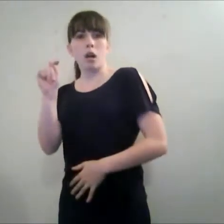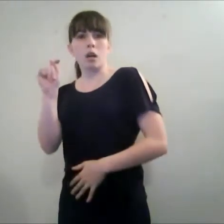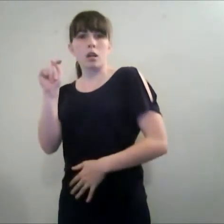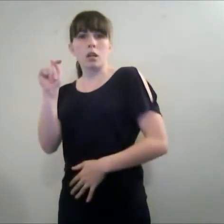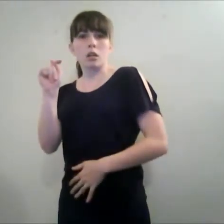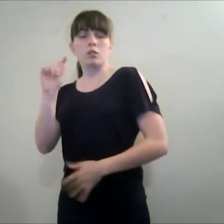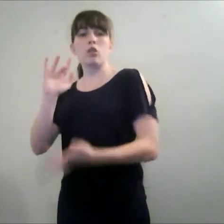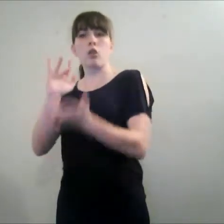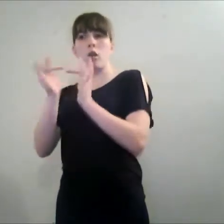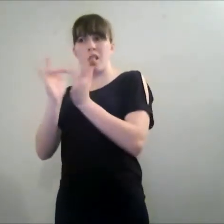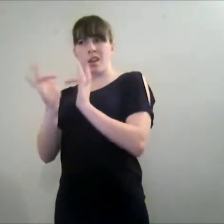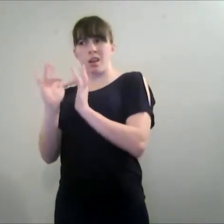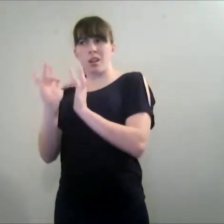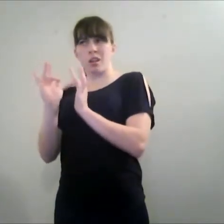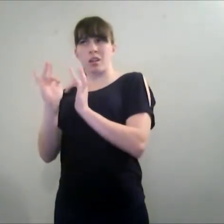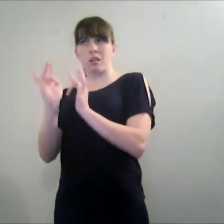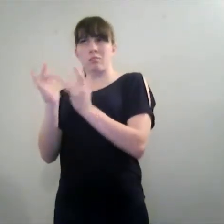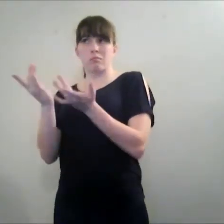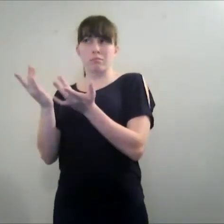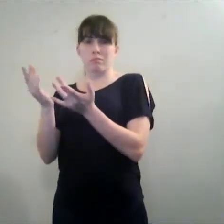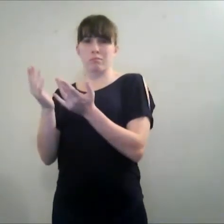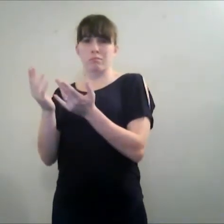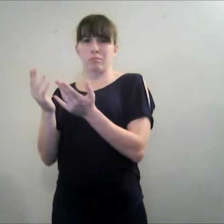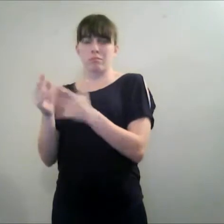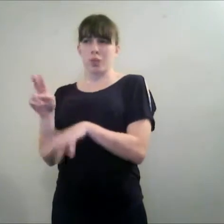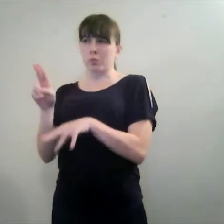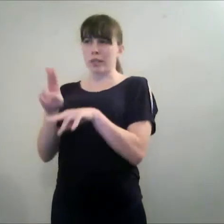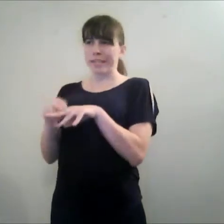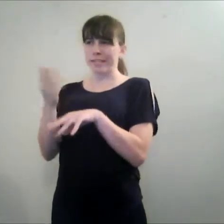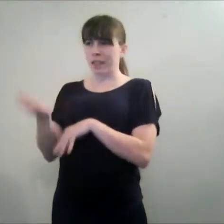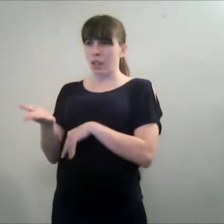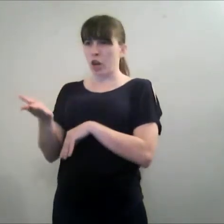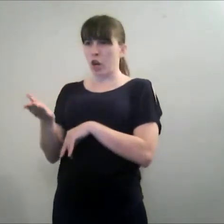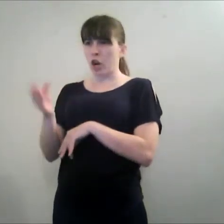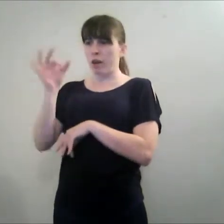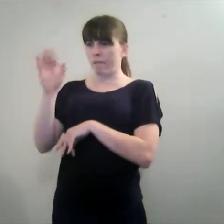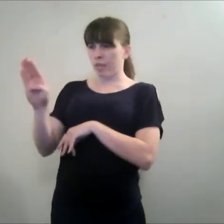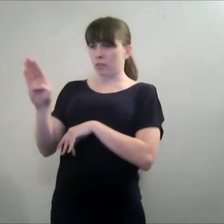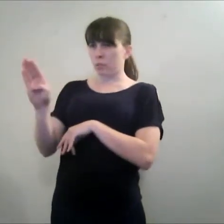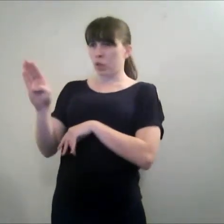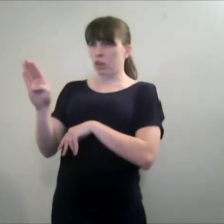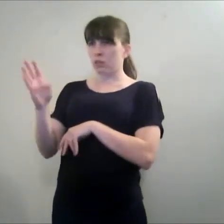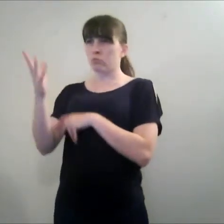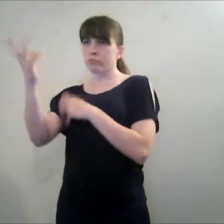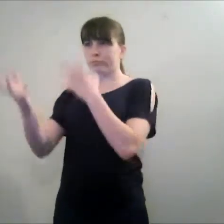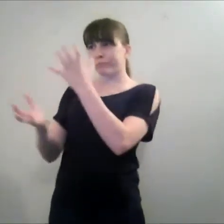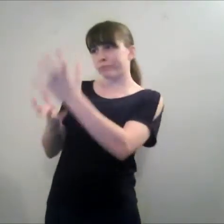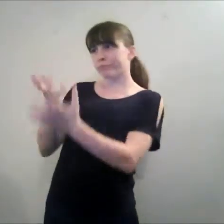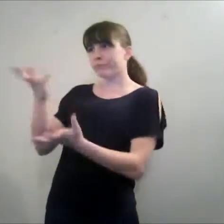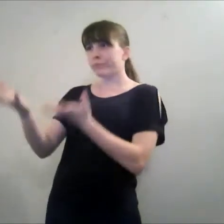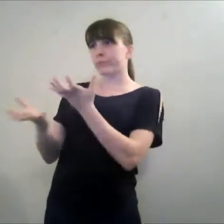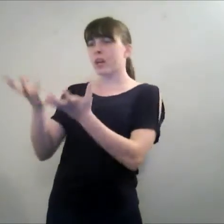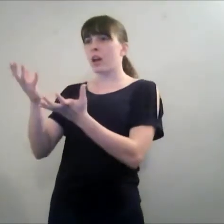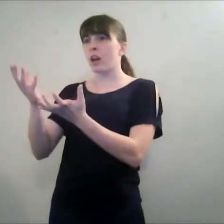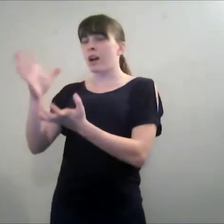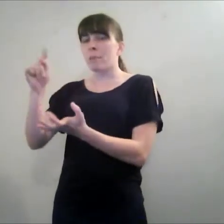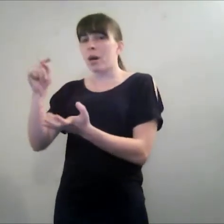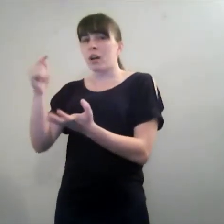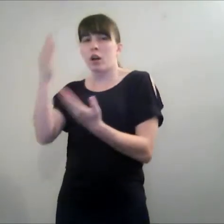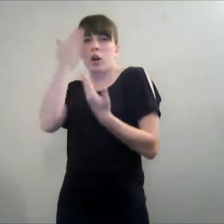they're sitting on Facebook and they're sending these messages and arranging things, and they don't know who anybody is, right? That's the big problem we're trying